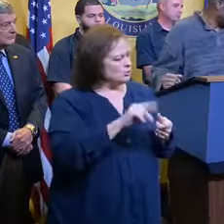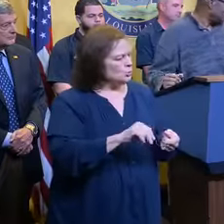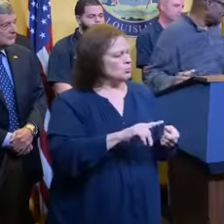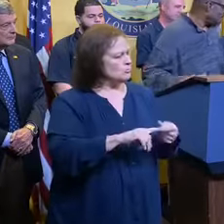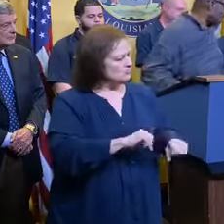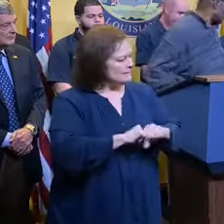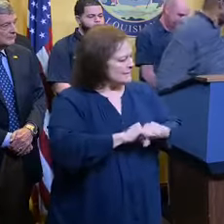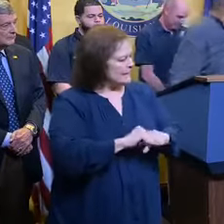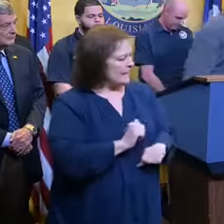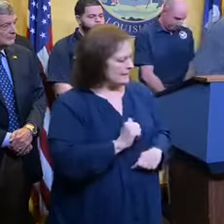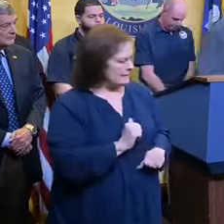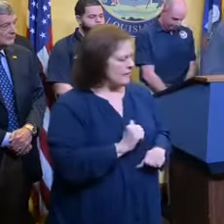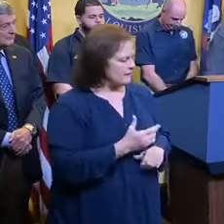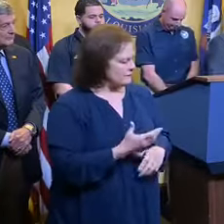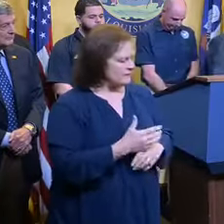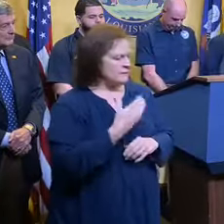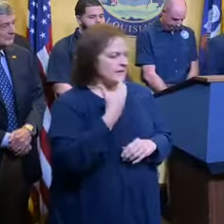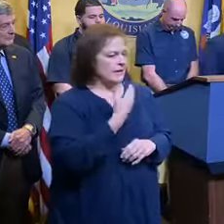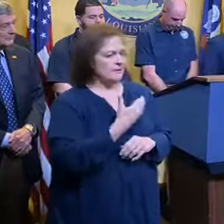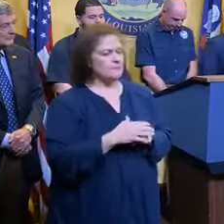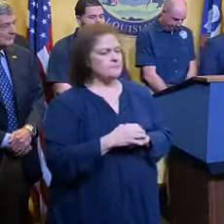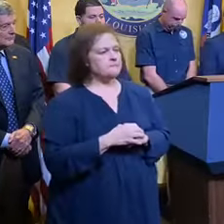you. Thank you so much, Councilman.